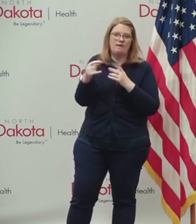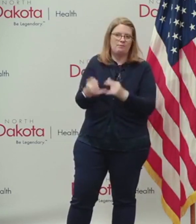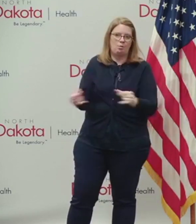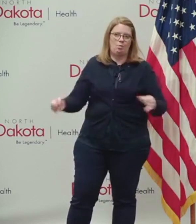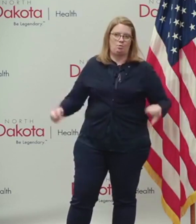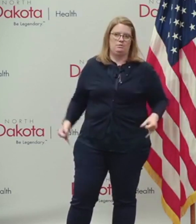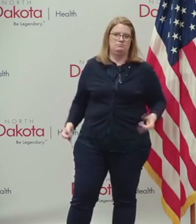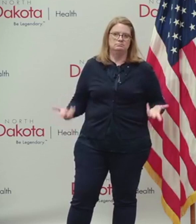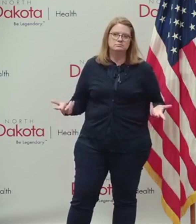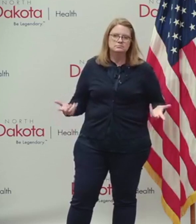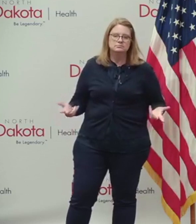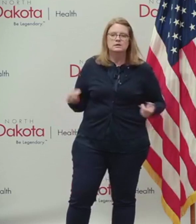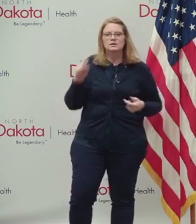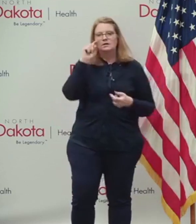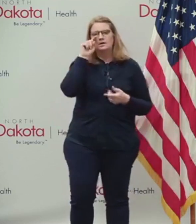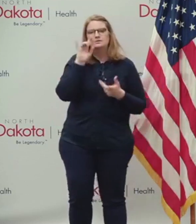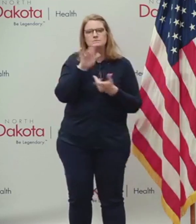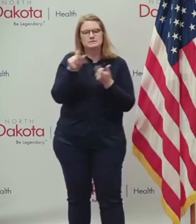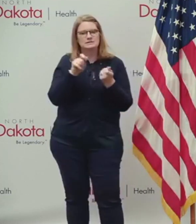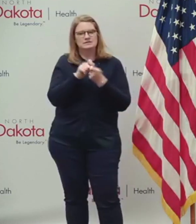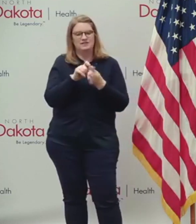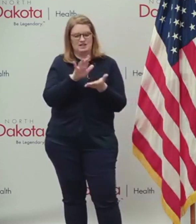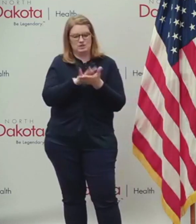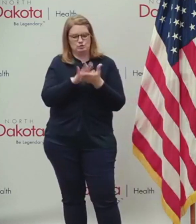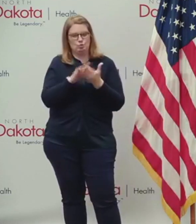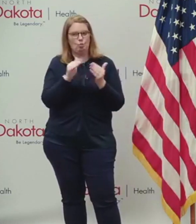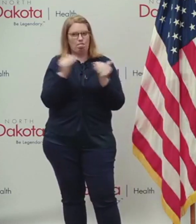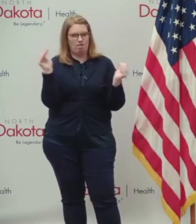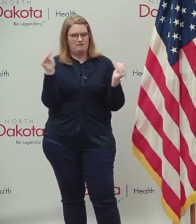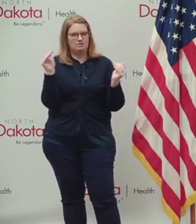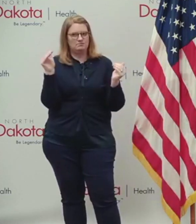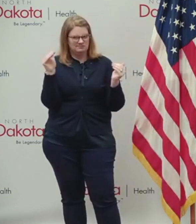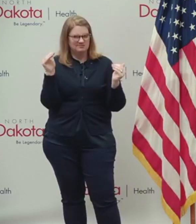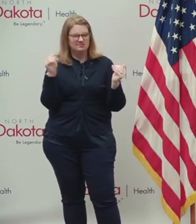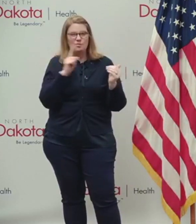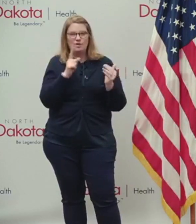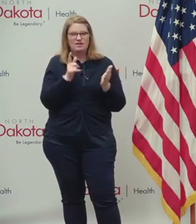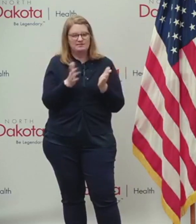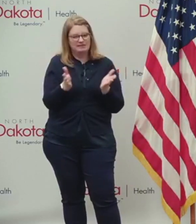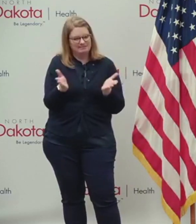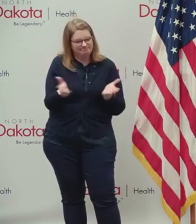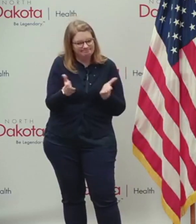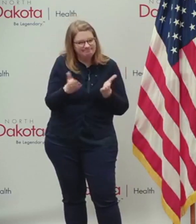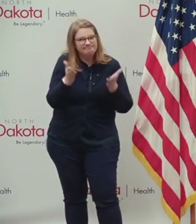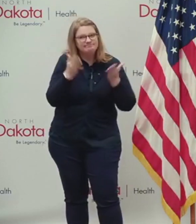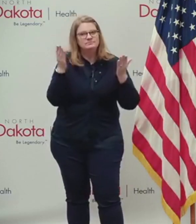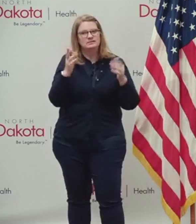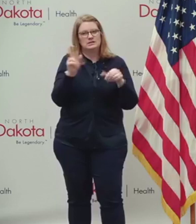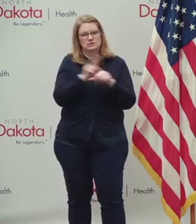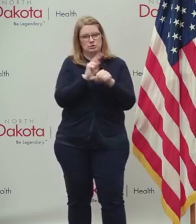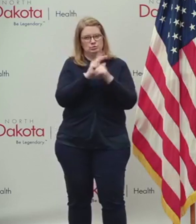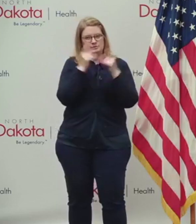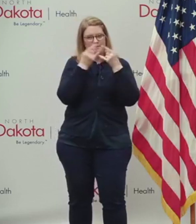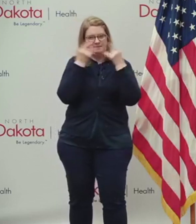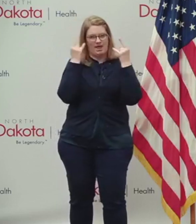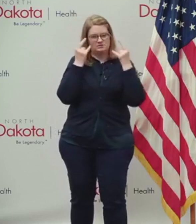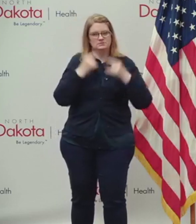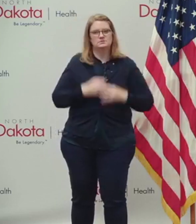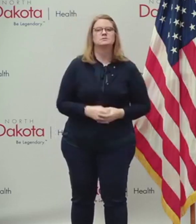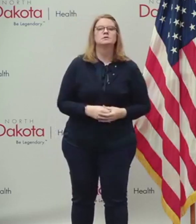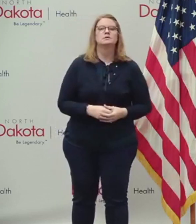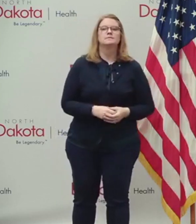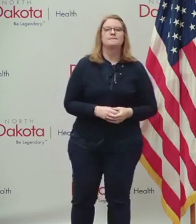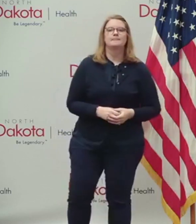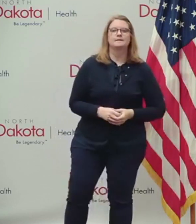school level, there's a strong incentive now for everyone to do their part and wear masks when you're not able to socially